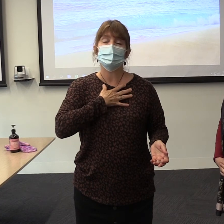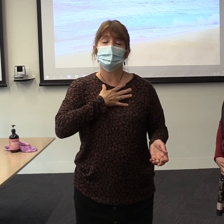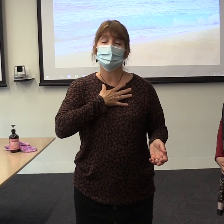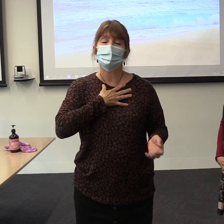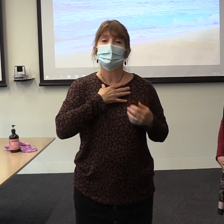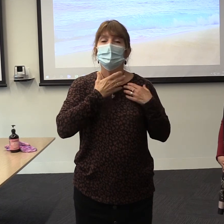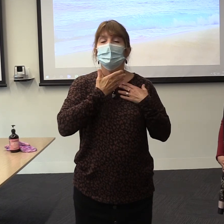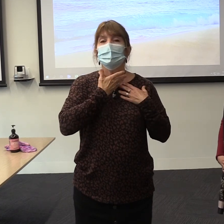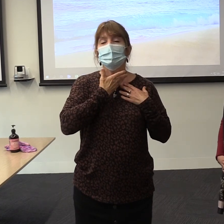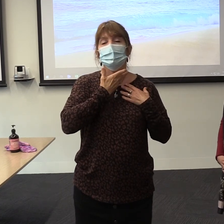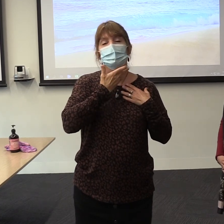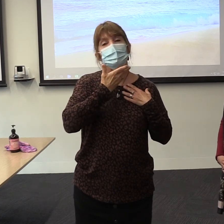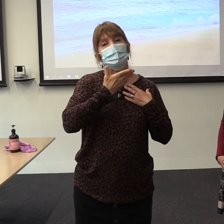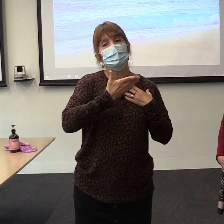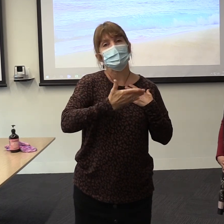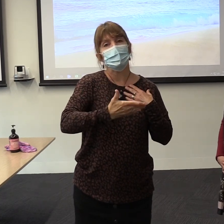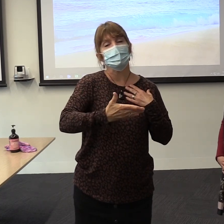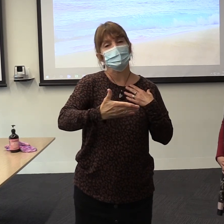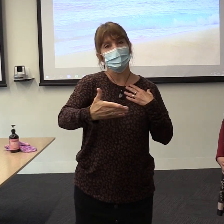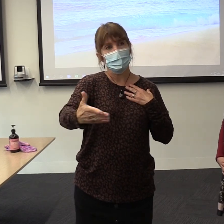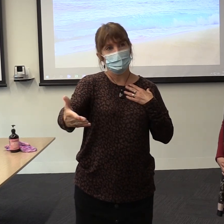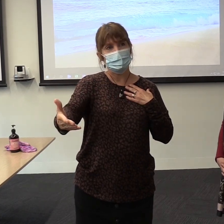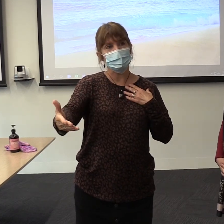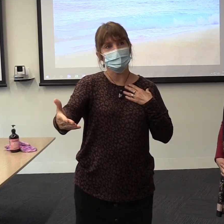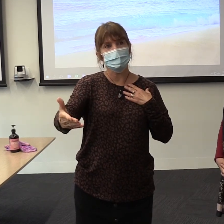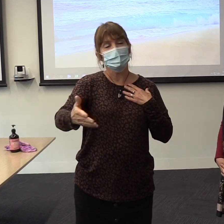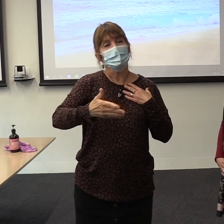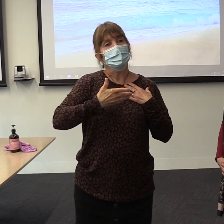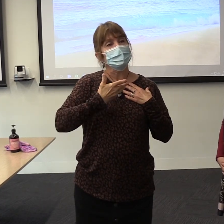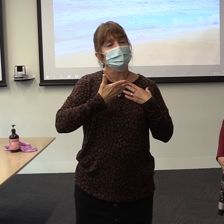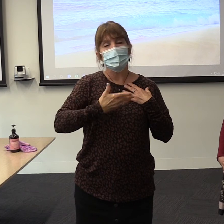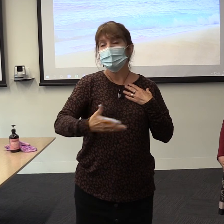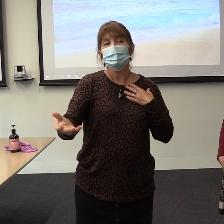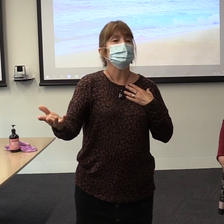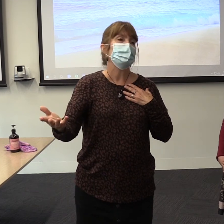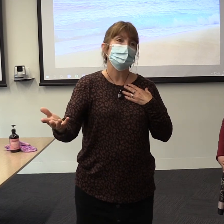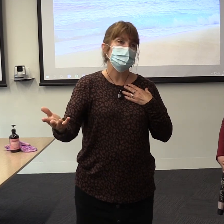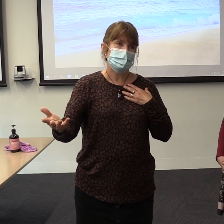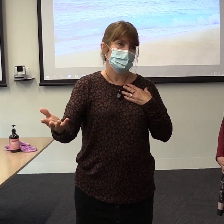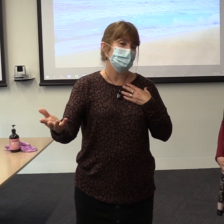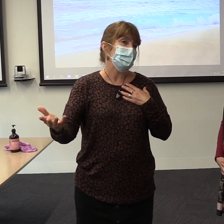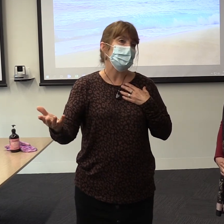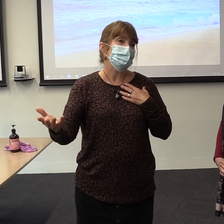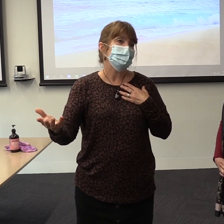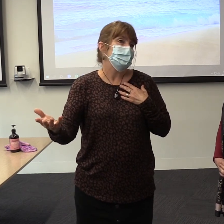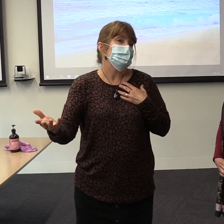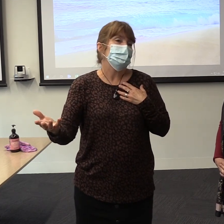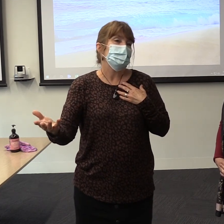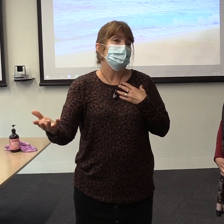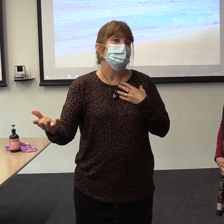yourself, and then to breathe out for that person. They don't even know that you're doing it. No one needs to know that you're